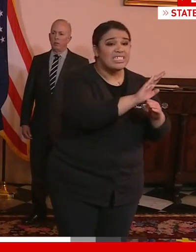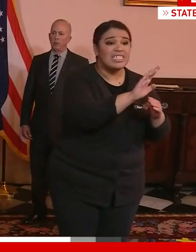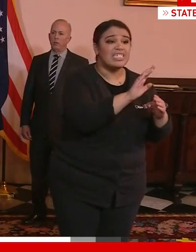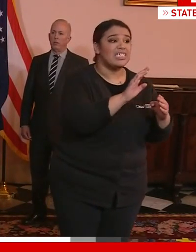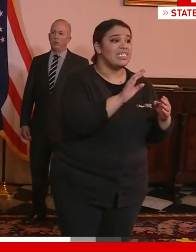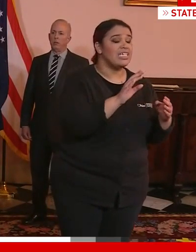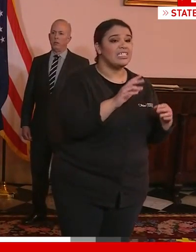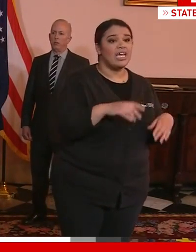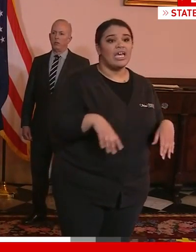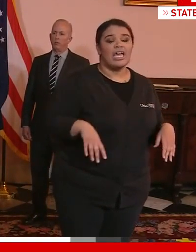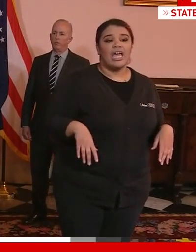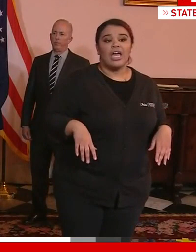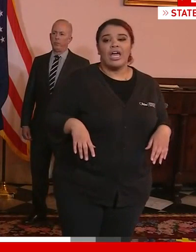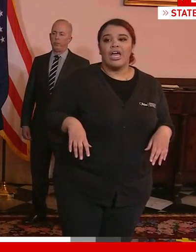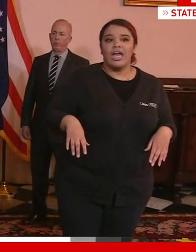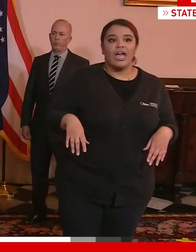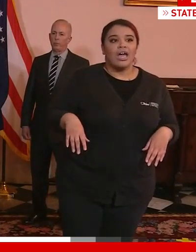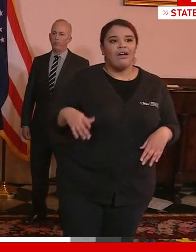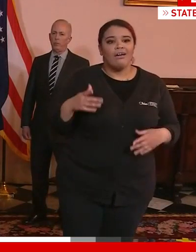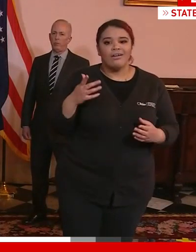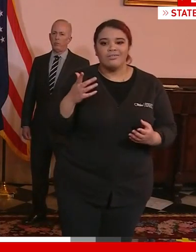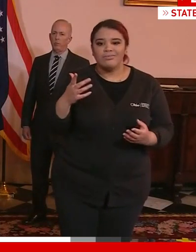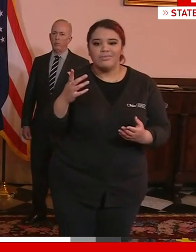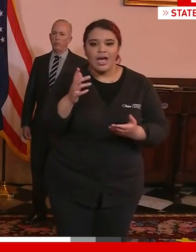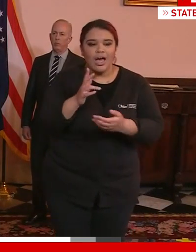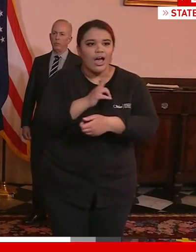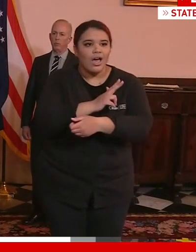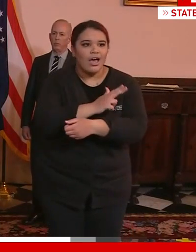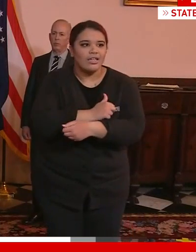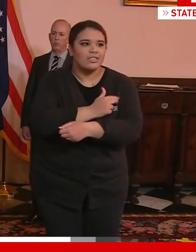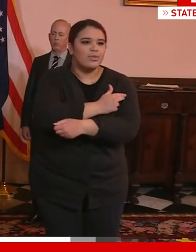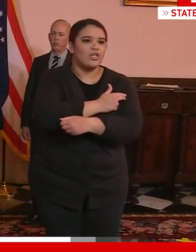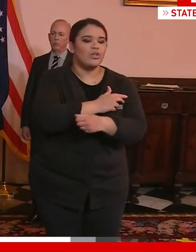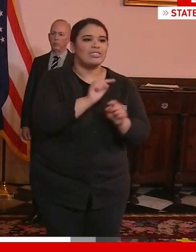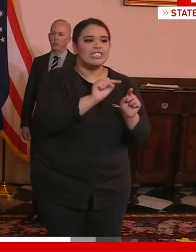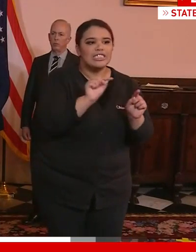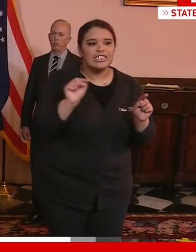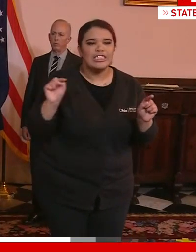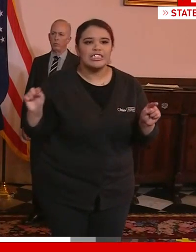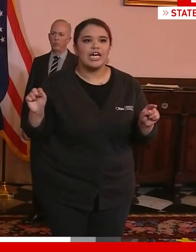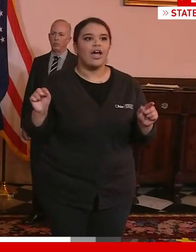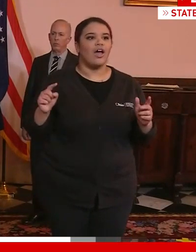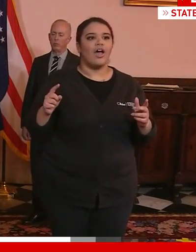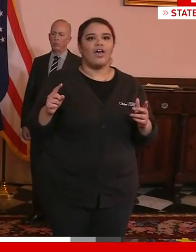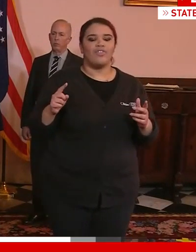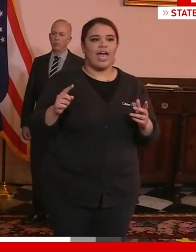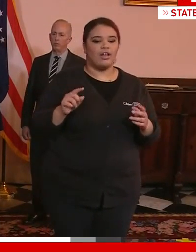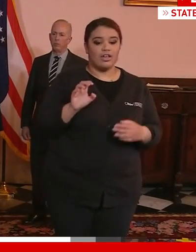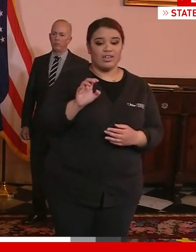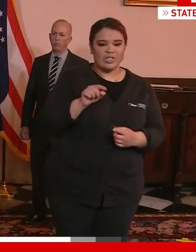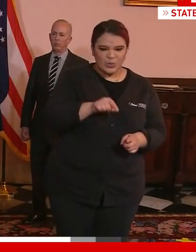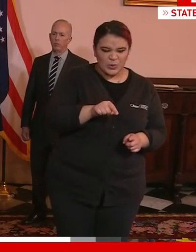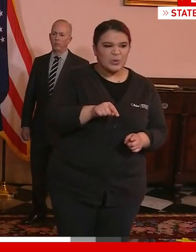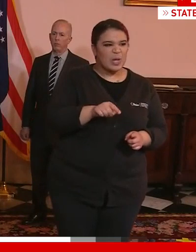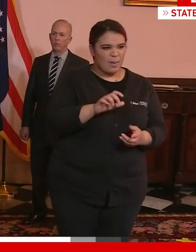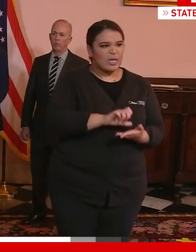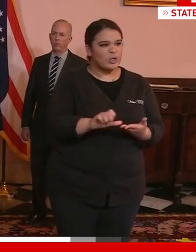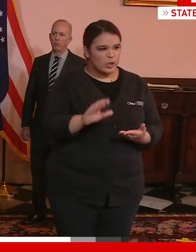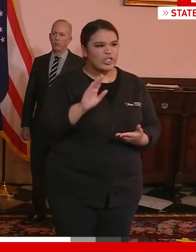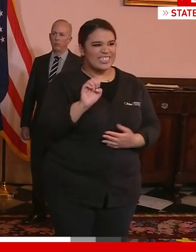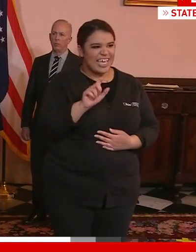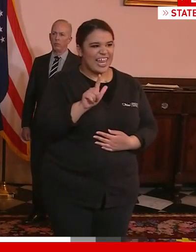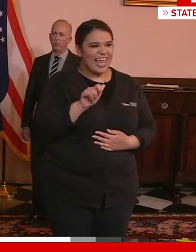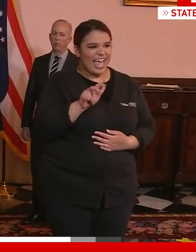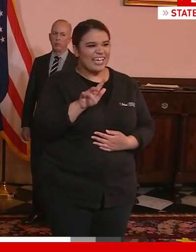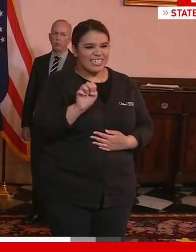elective surgery, postponements, or cancellations, to please contact your local EMA to ensure that that personal protective equipment is